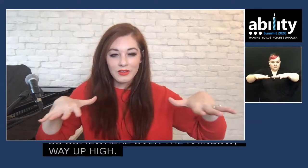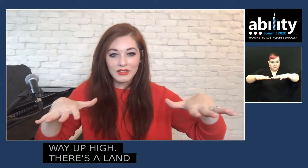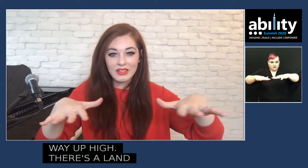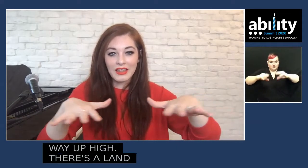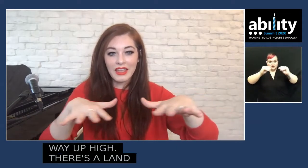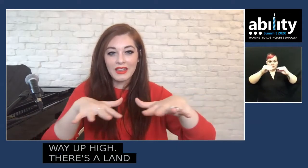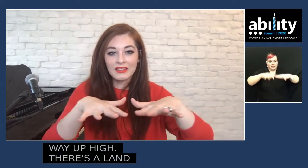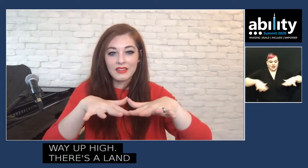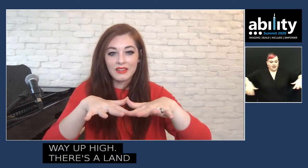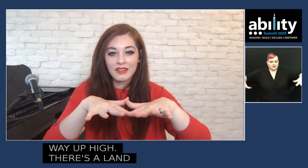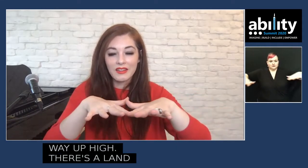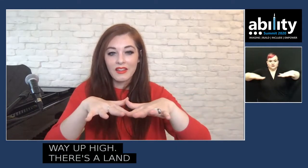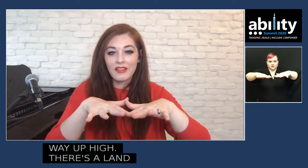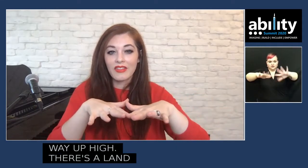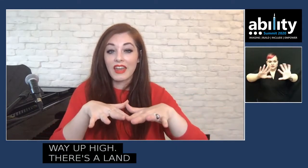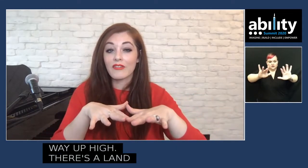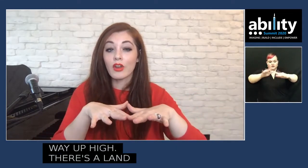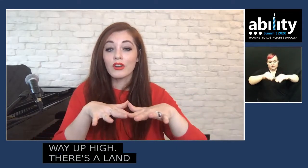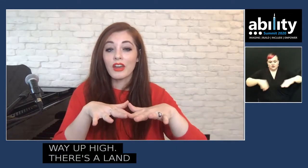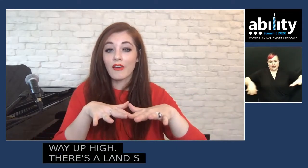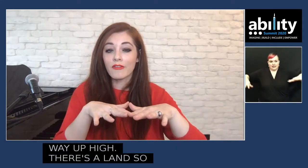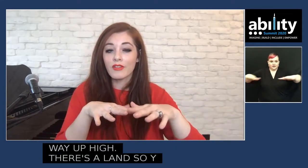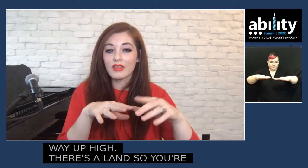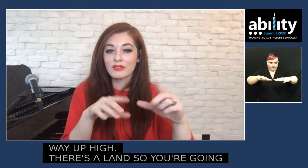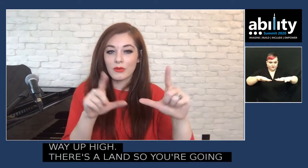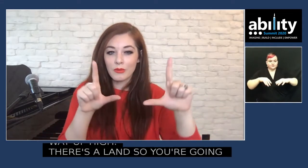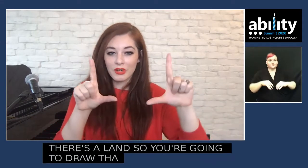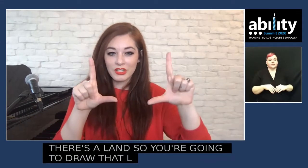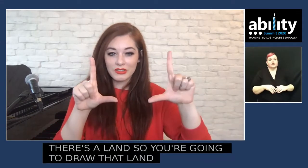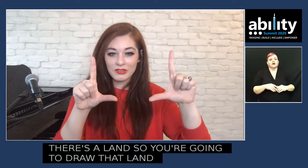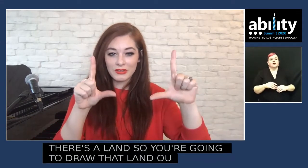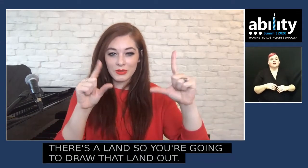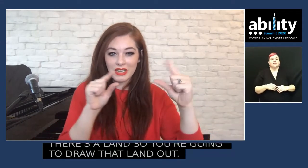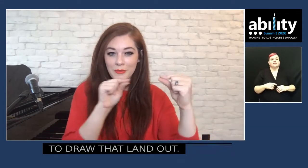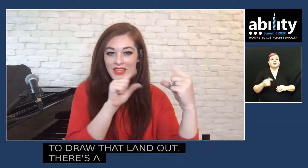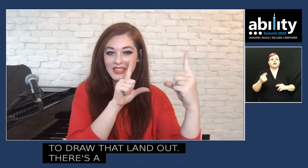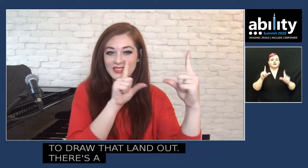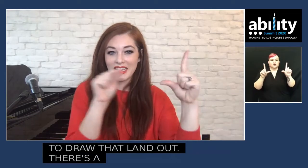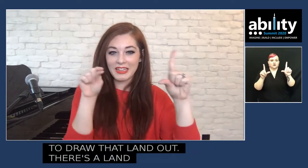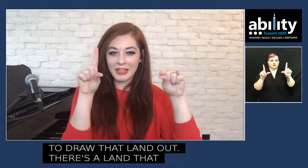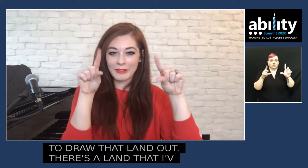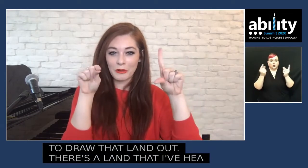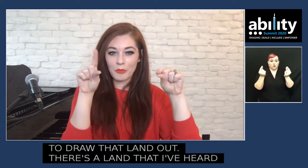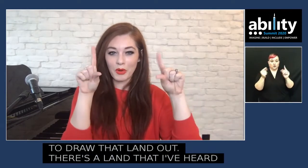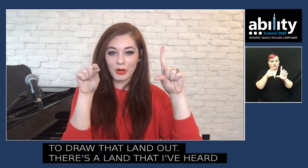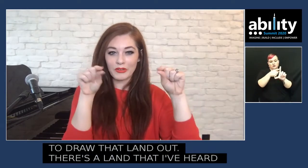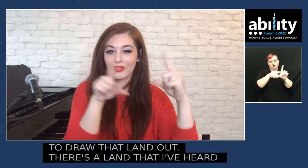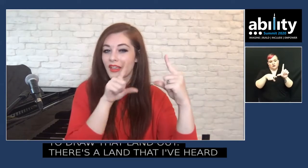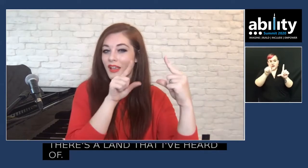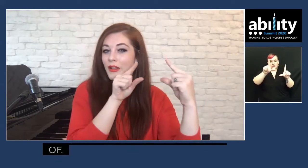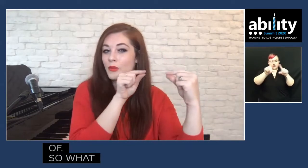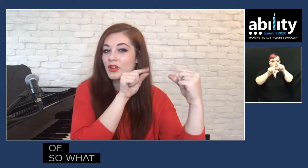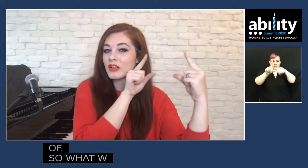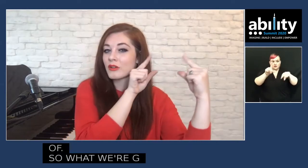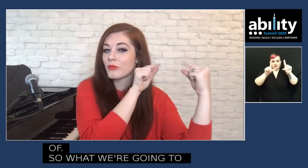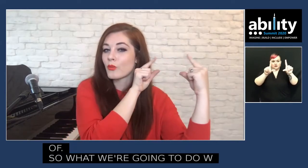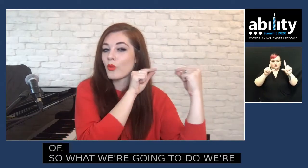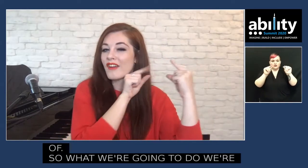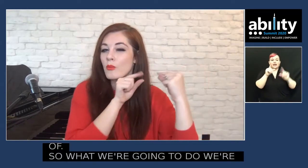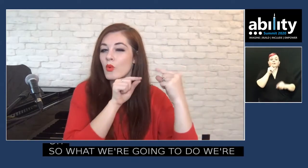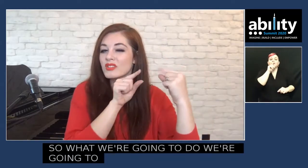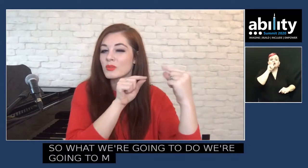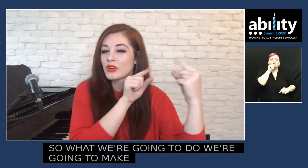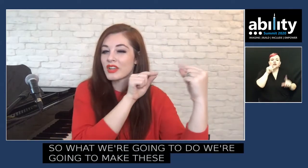land out. There's a land that I've heard of. So what we're going to do is we're going to make these tiny like little birds and we're going